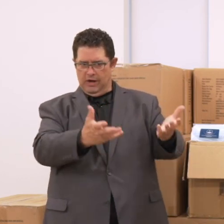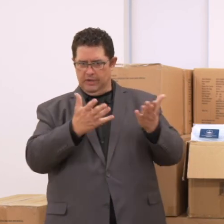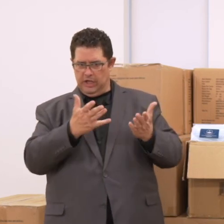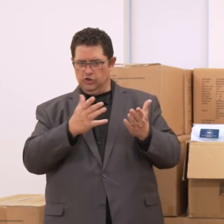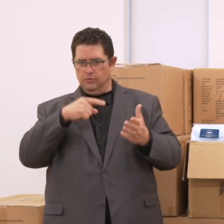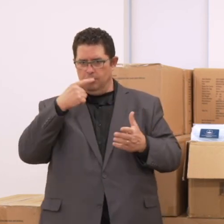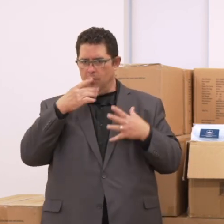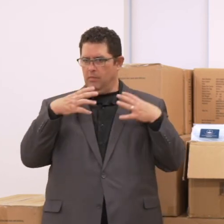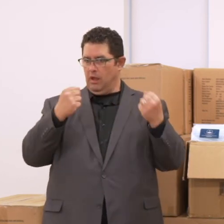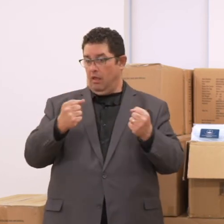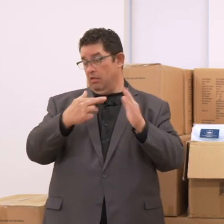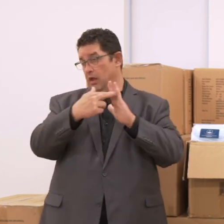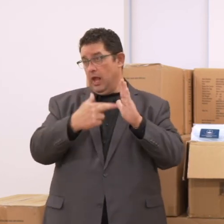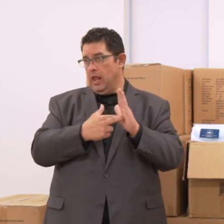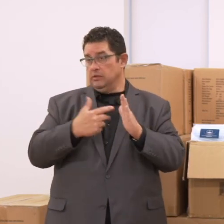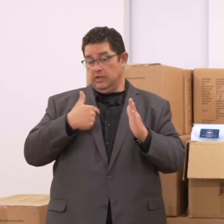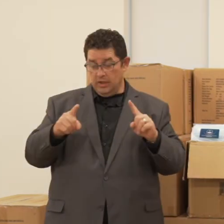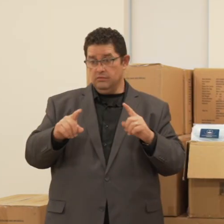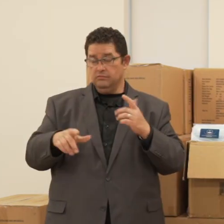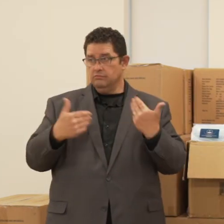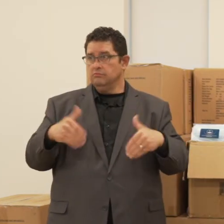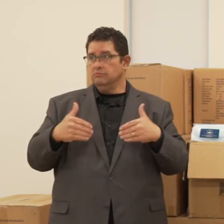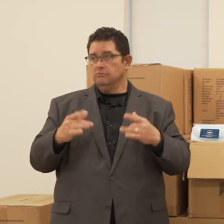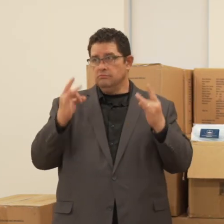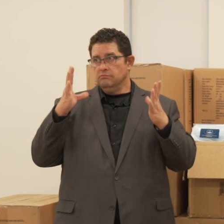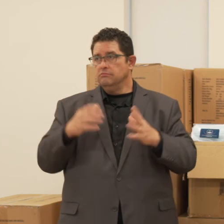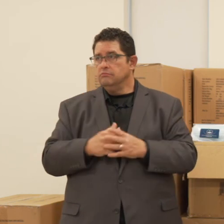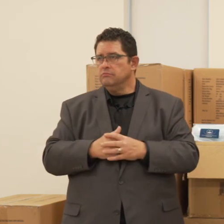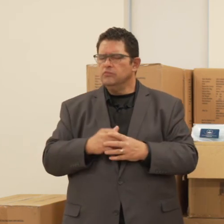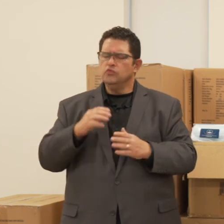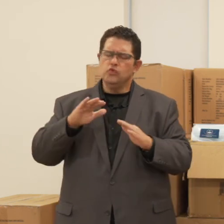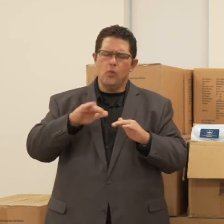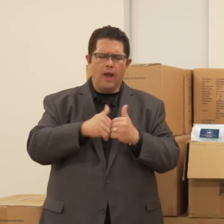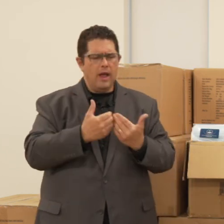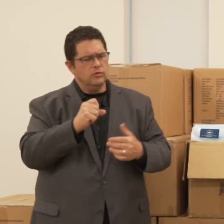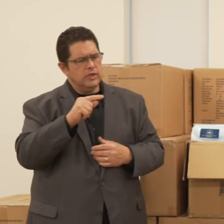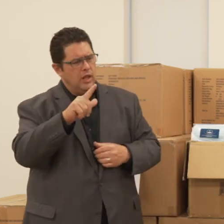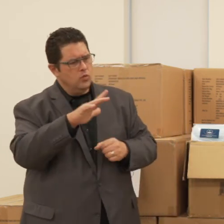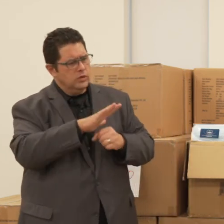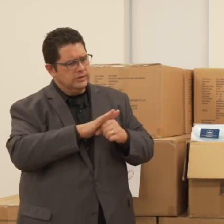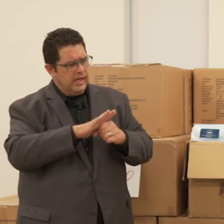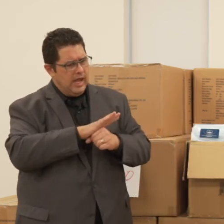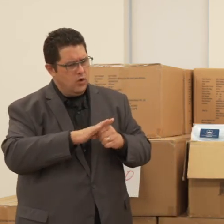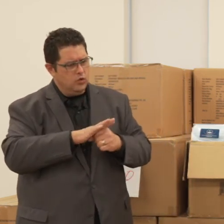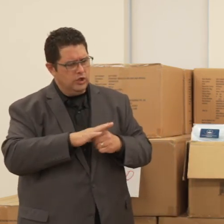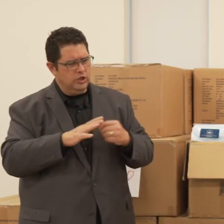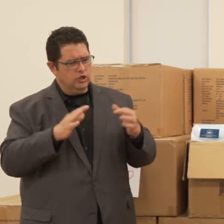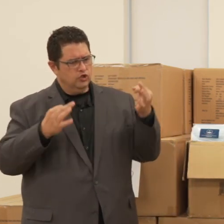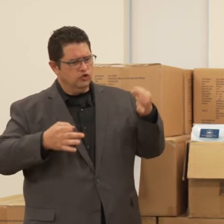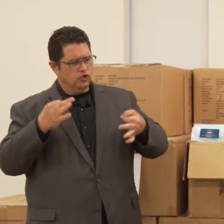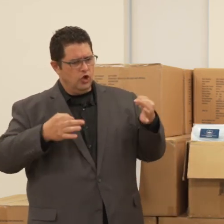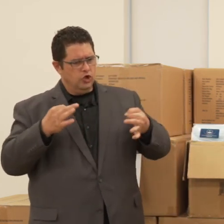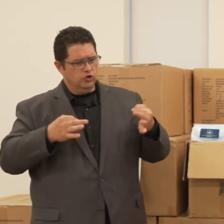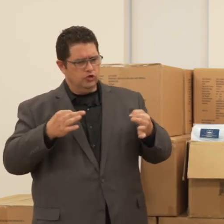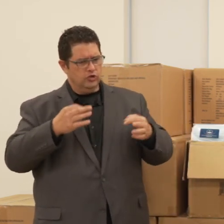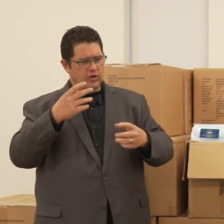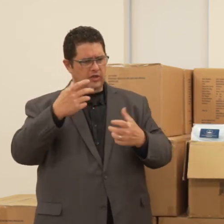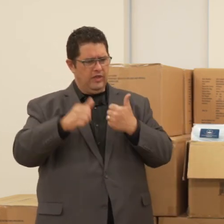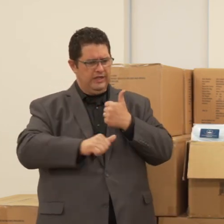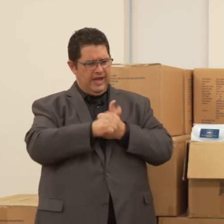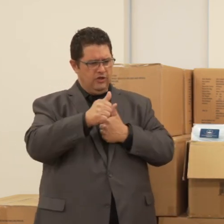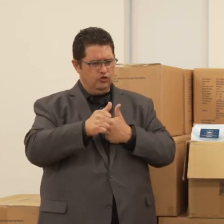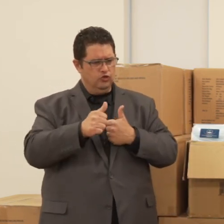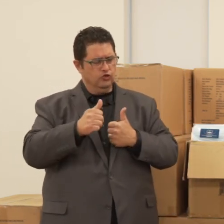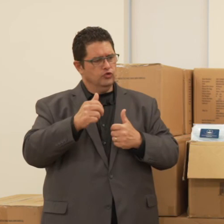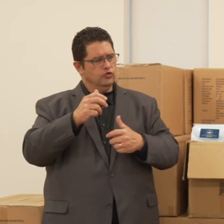health guidelines, and I would ask everyone in the community. St. Louis County judged the danger of hard surfaces in St. Louis County compared to